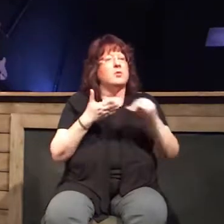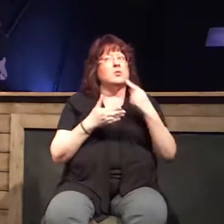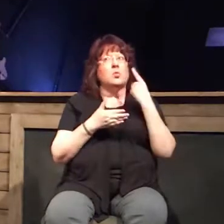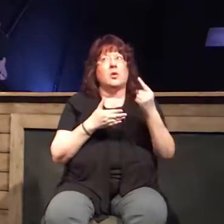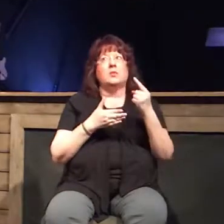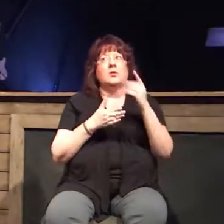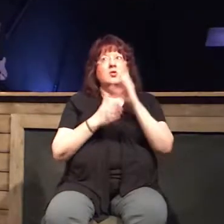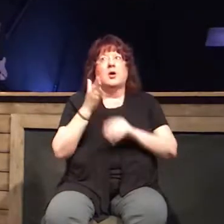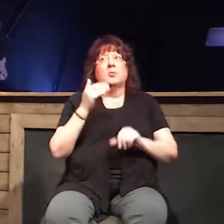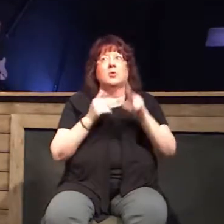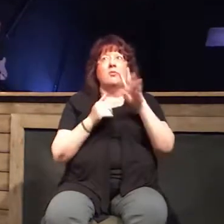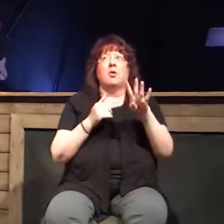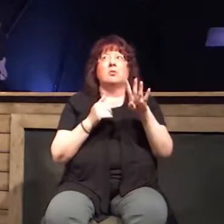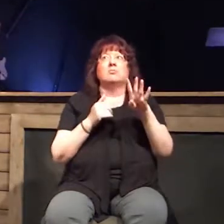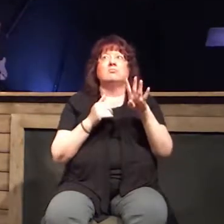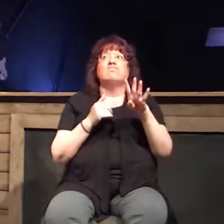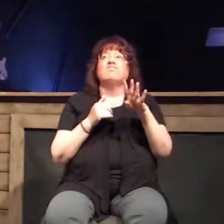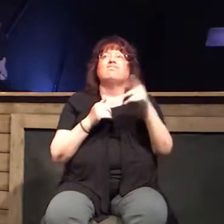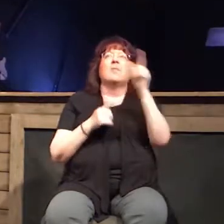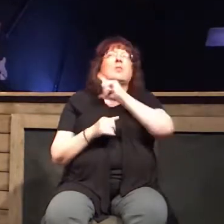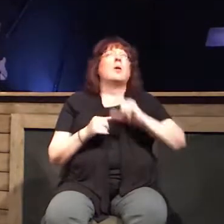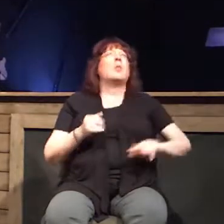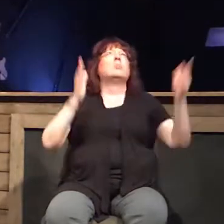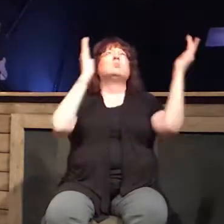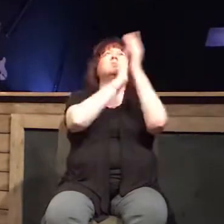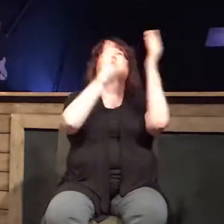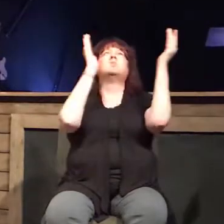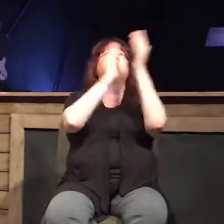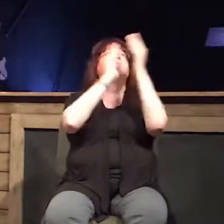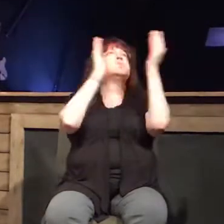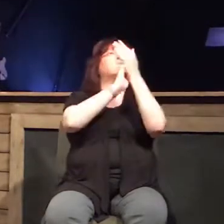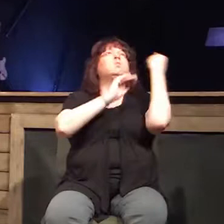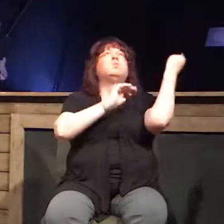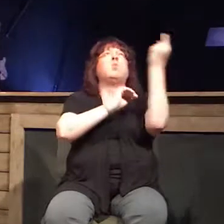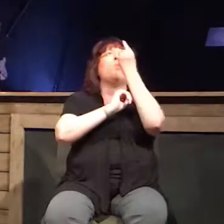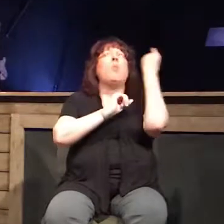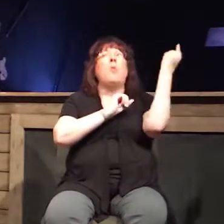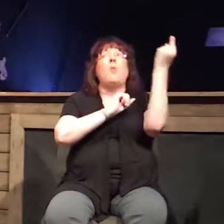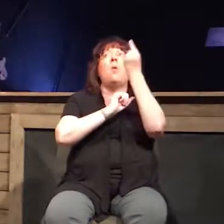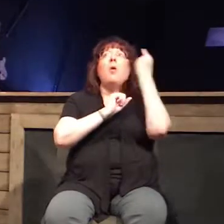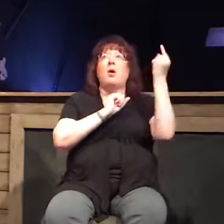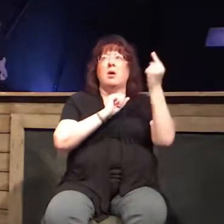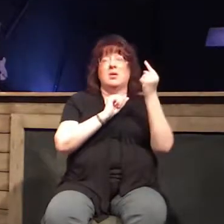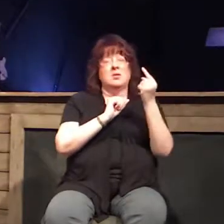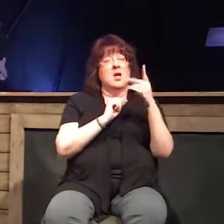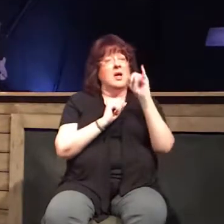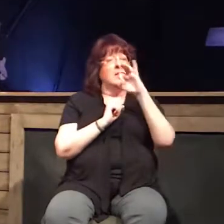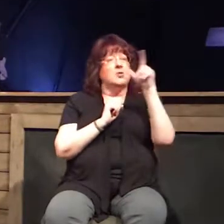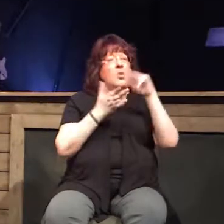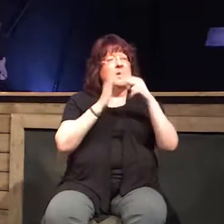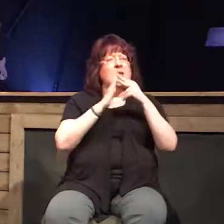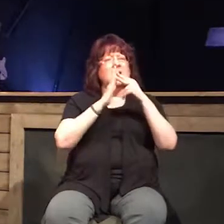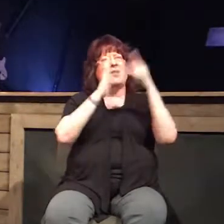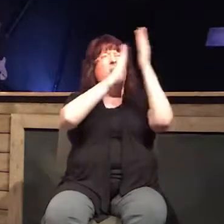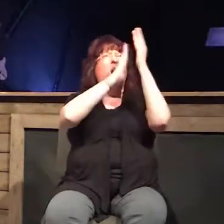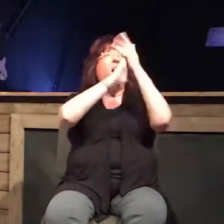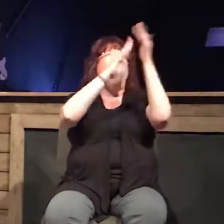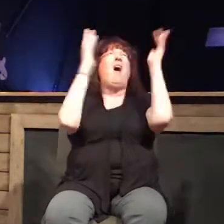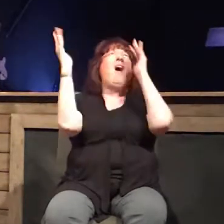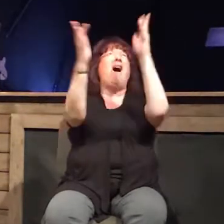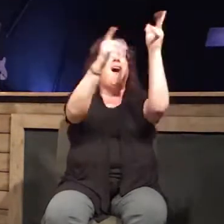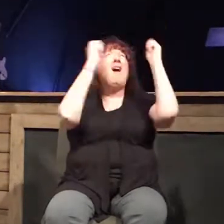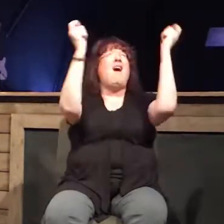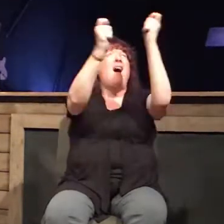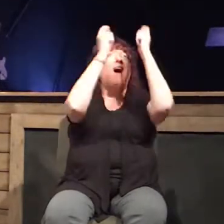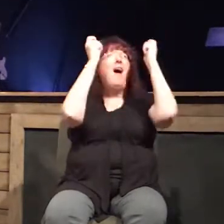34. "I will extol the Lord at all times." This word extol means to rave and to